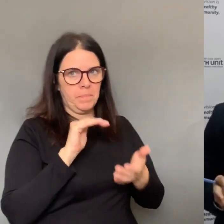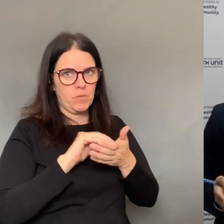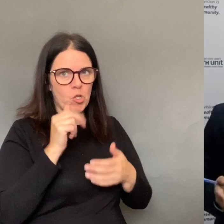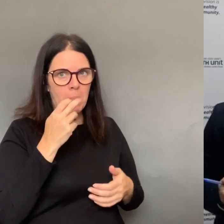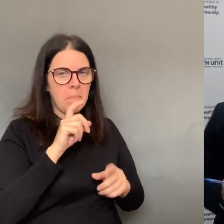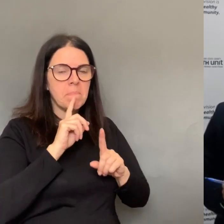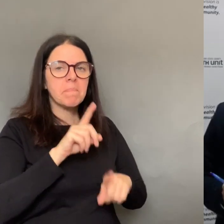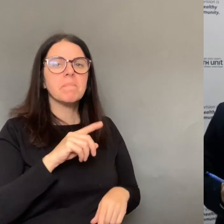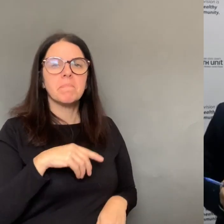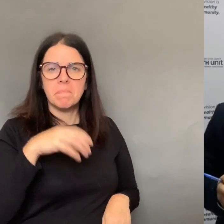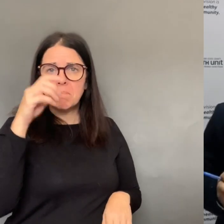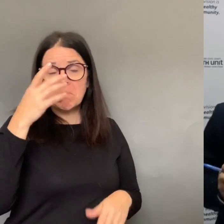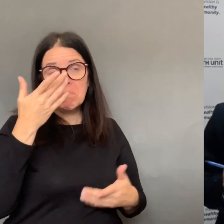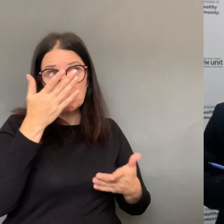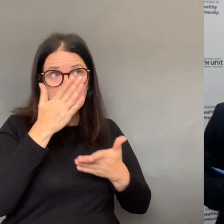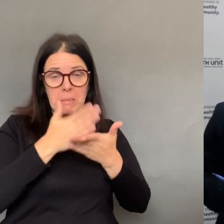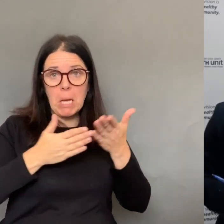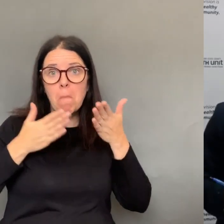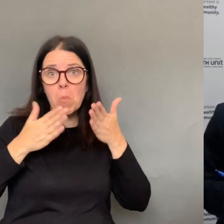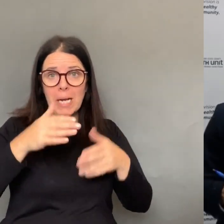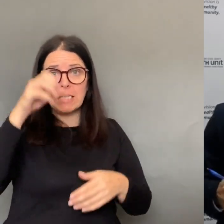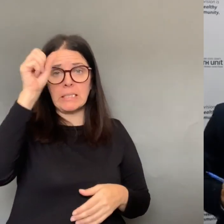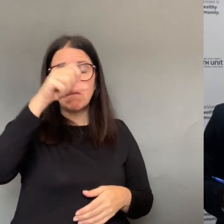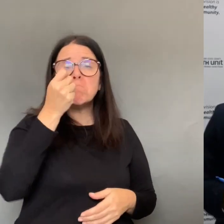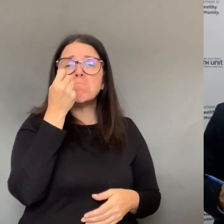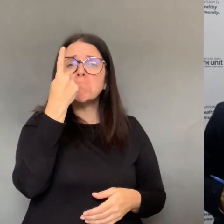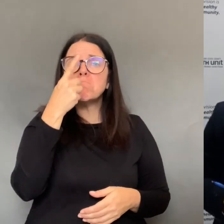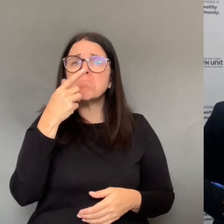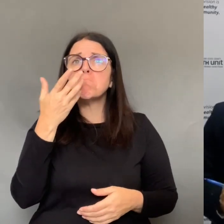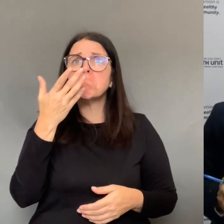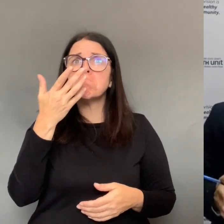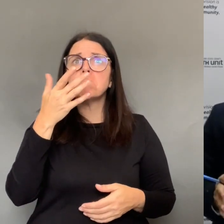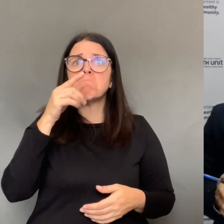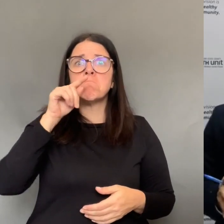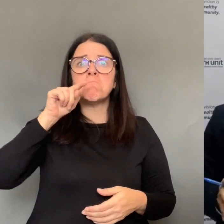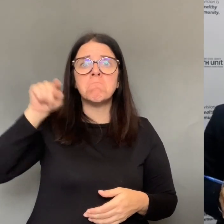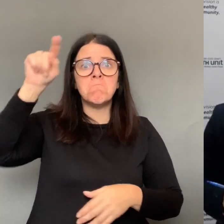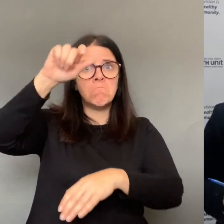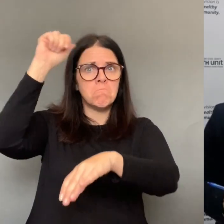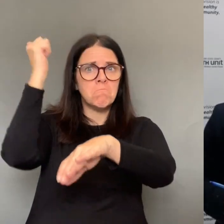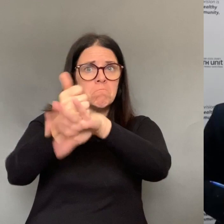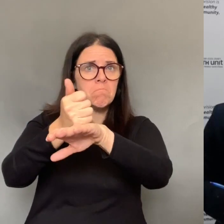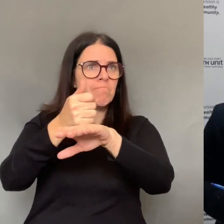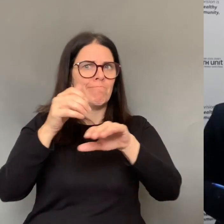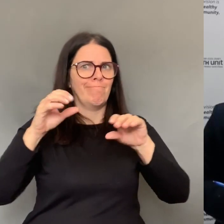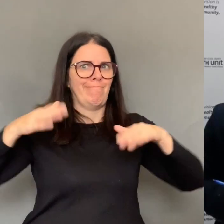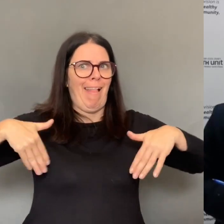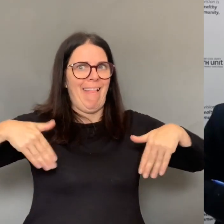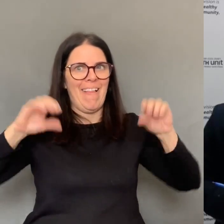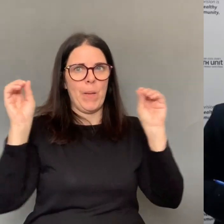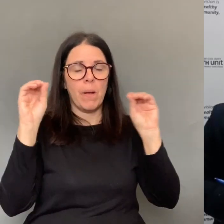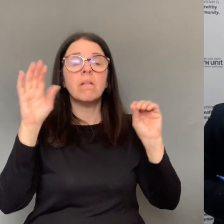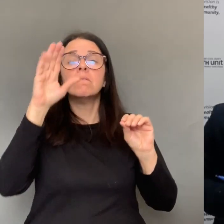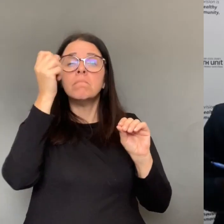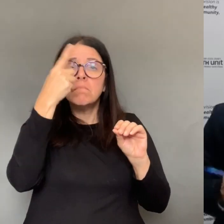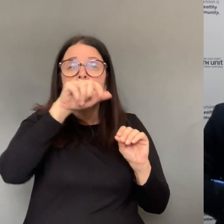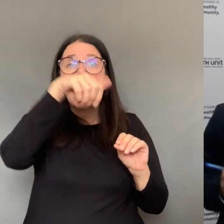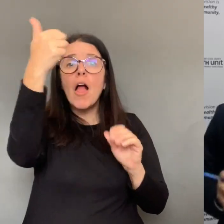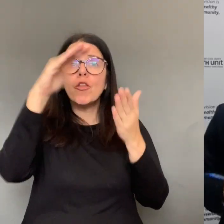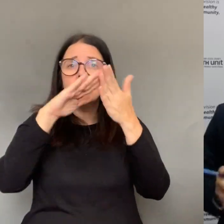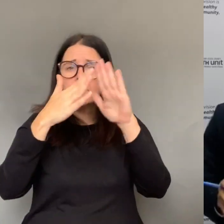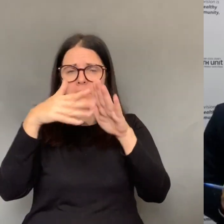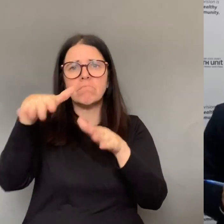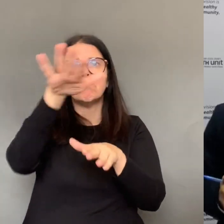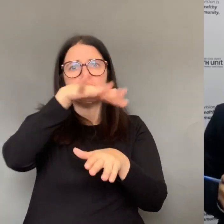been some conversation, but I think we would be the first one that is actually moving forward